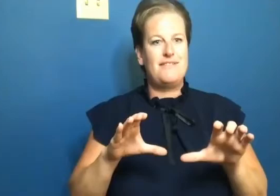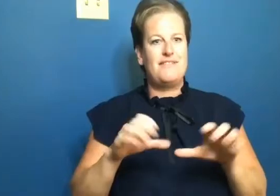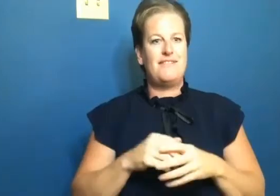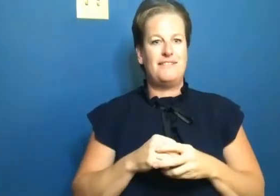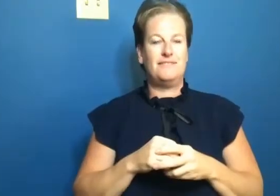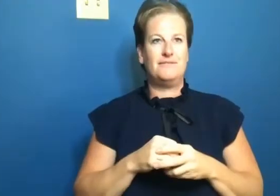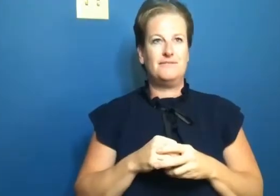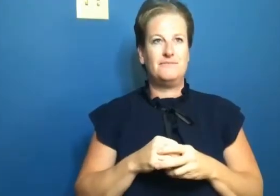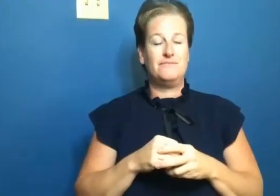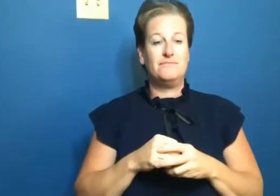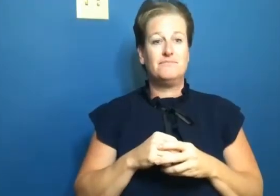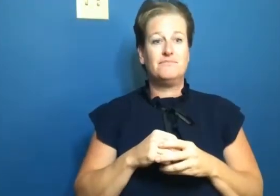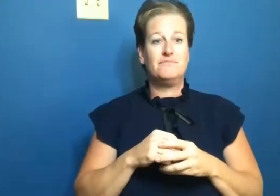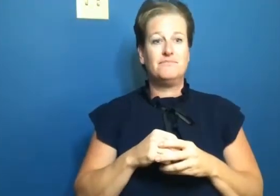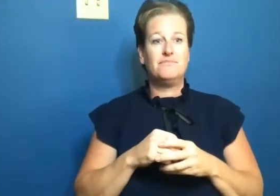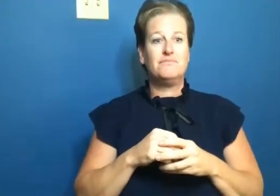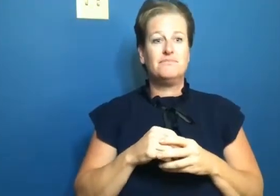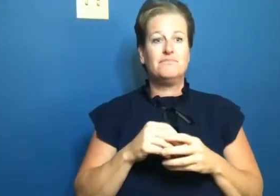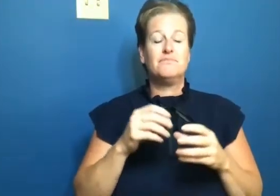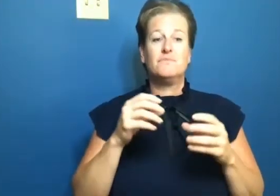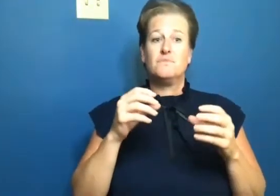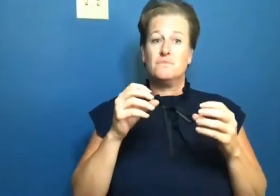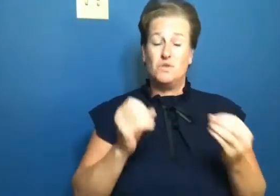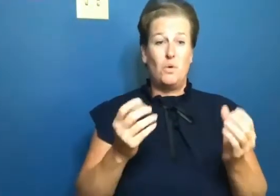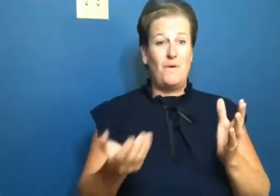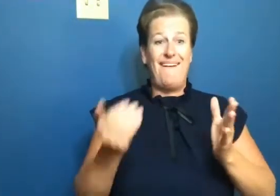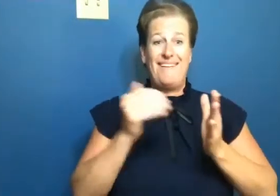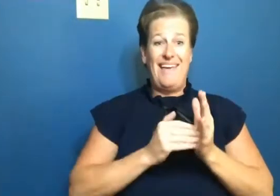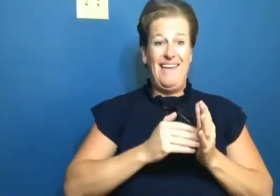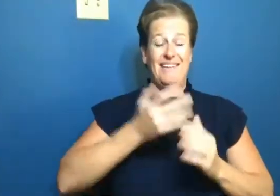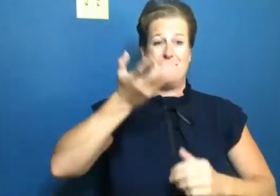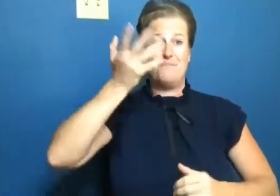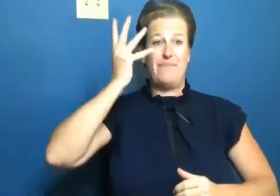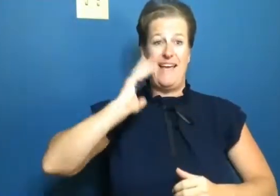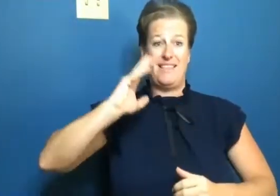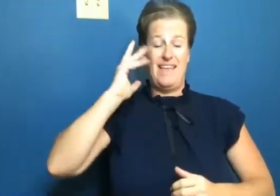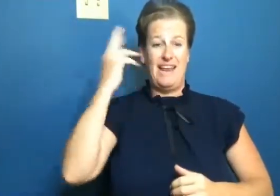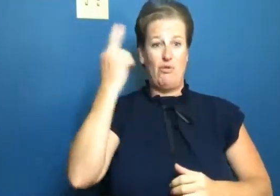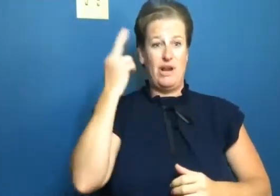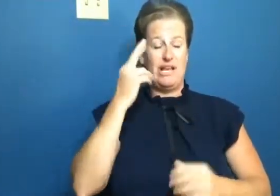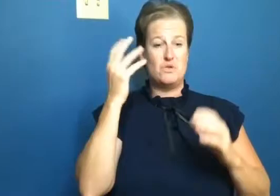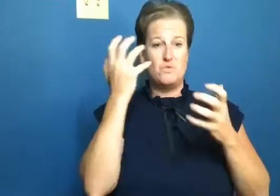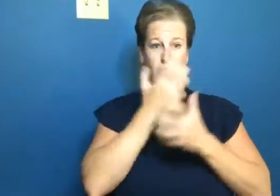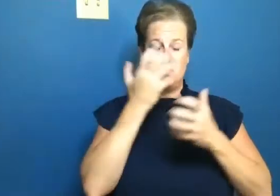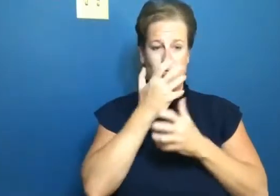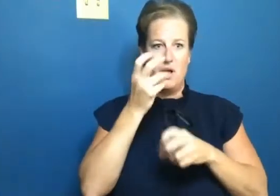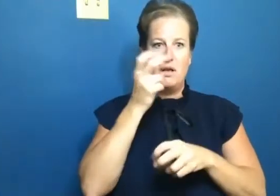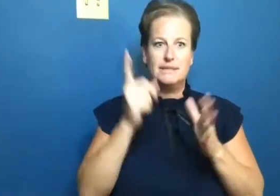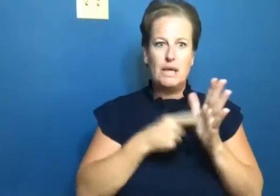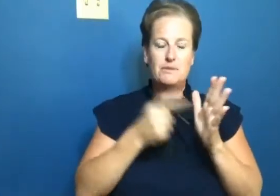again, at that time, it's like, it's amazing how heavy that phone is. It is amazing how hard it is